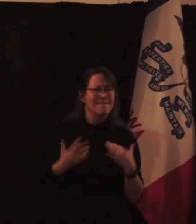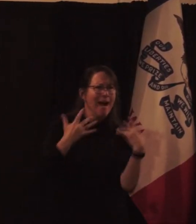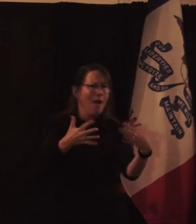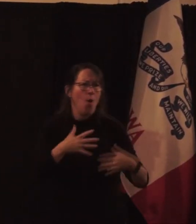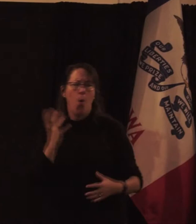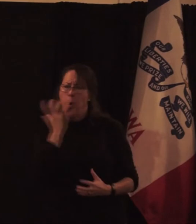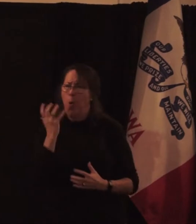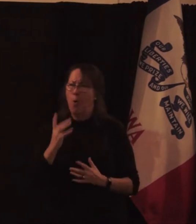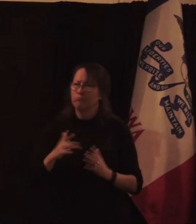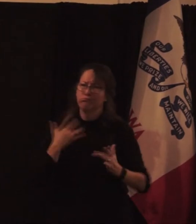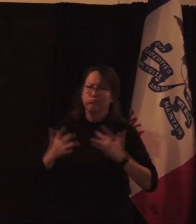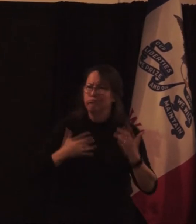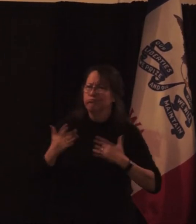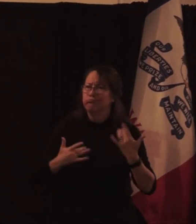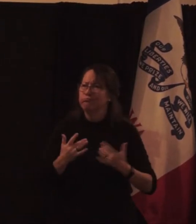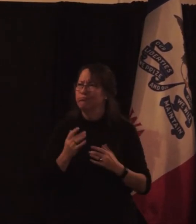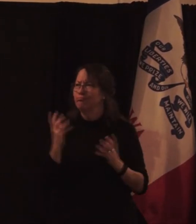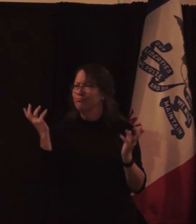firebrand, what a great guy.